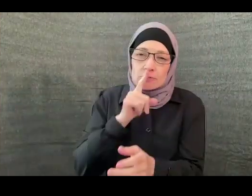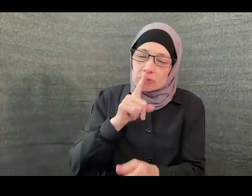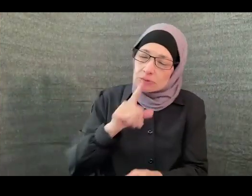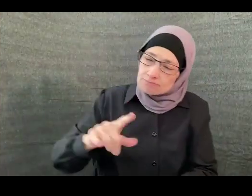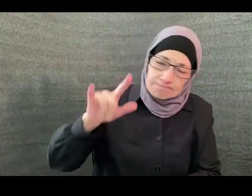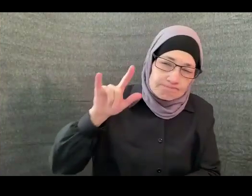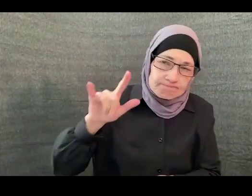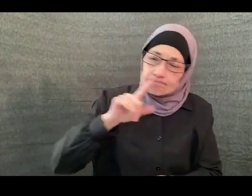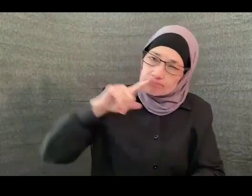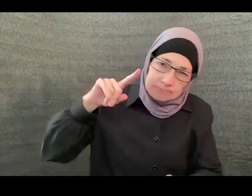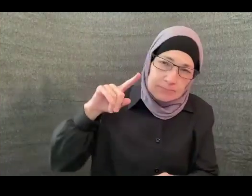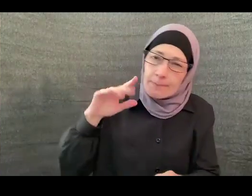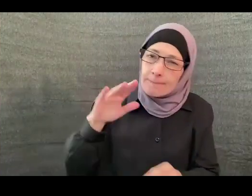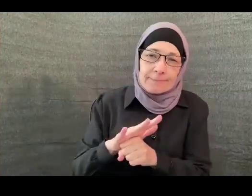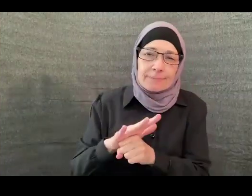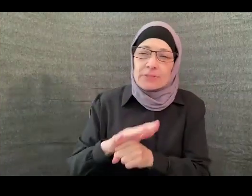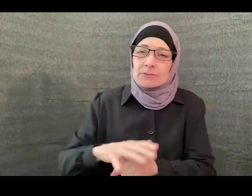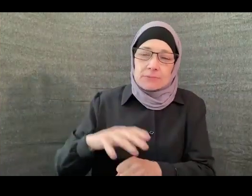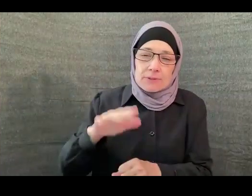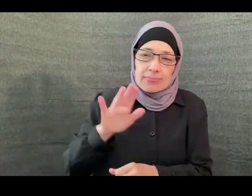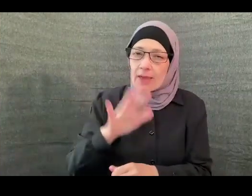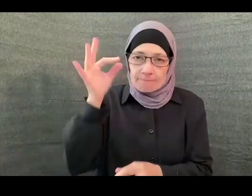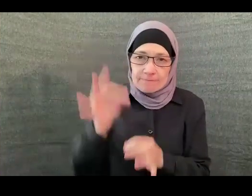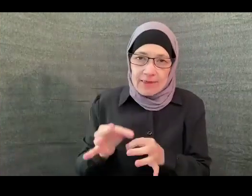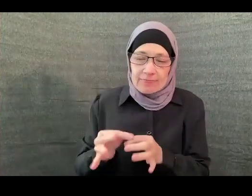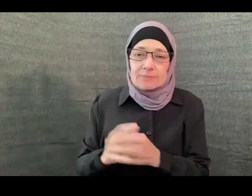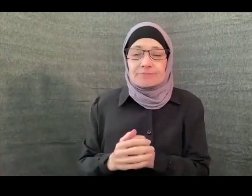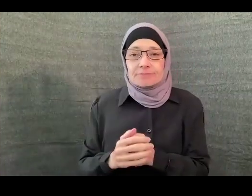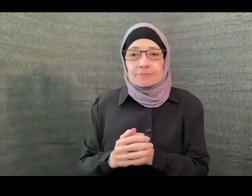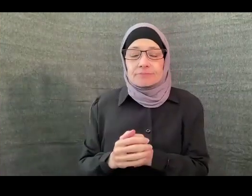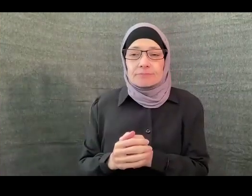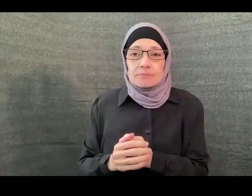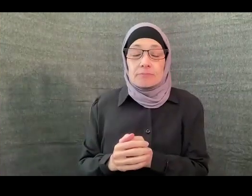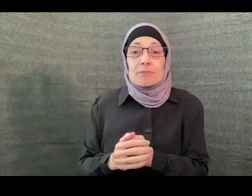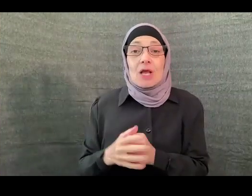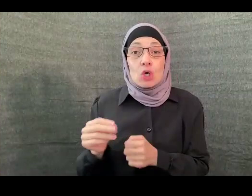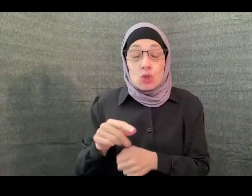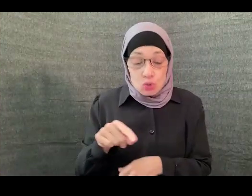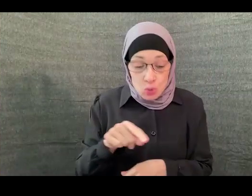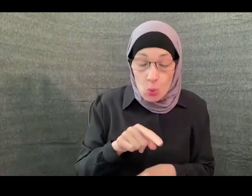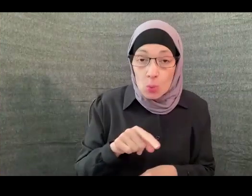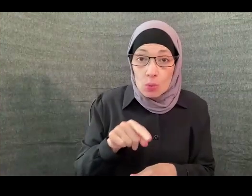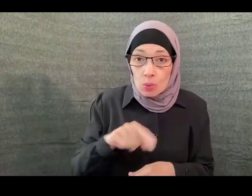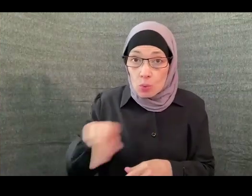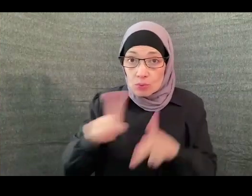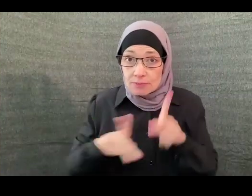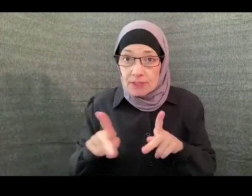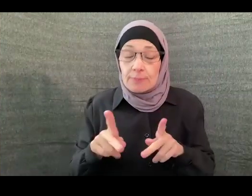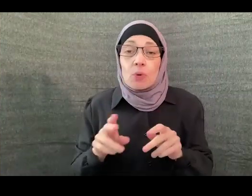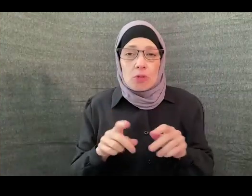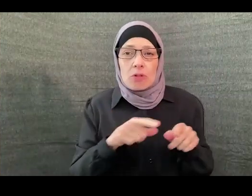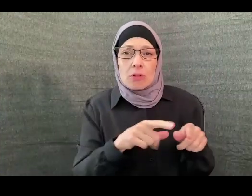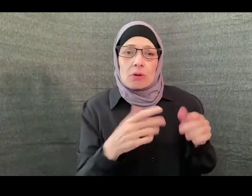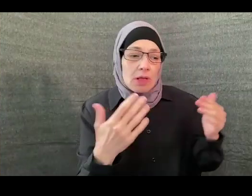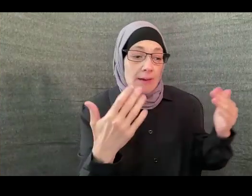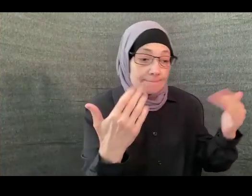Then this is talking about the immigrants who left Mecca based on the